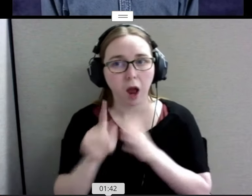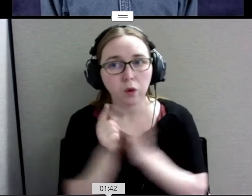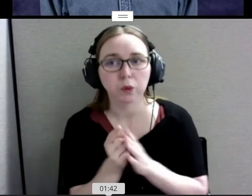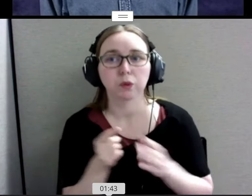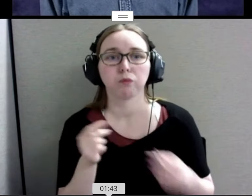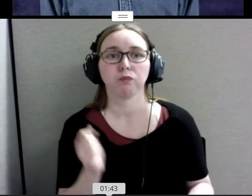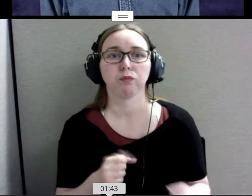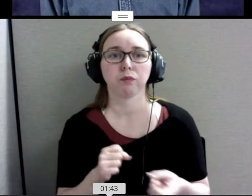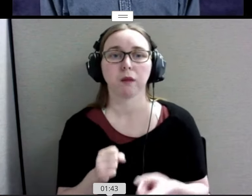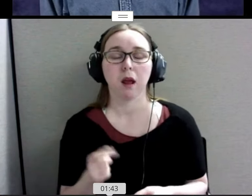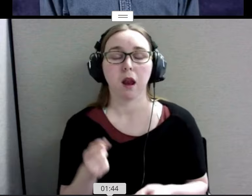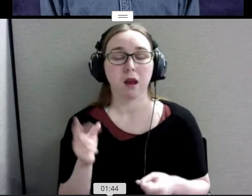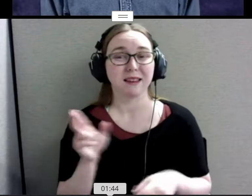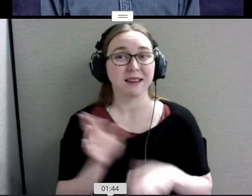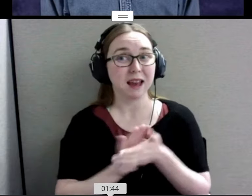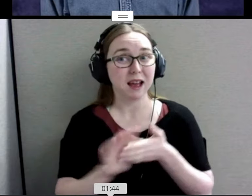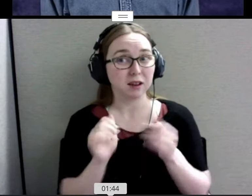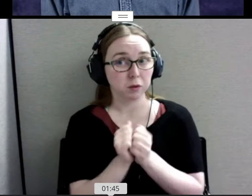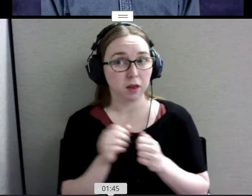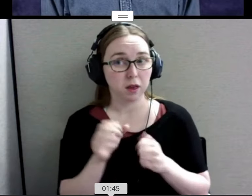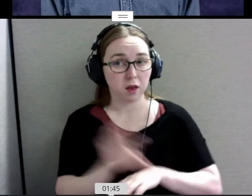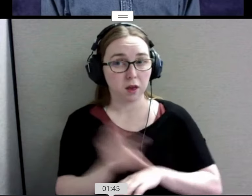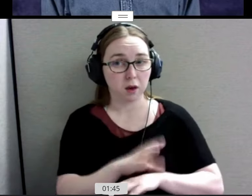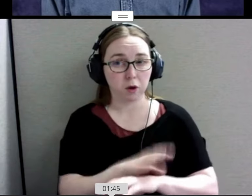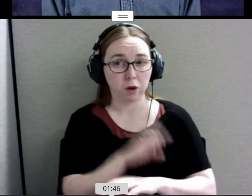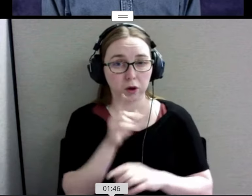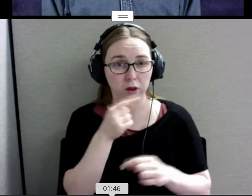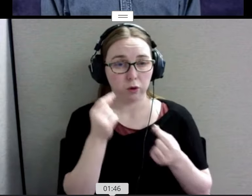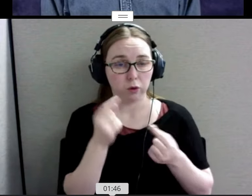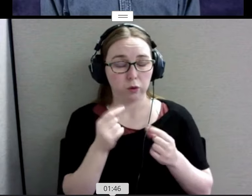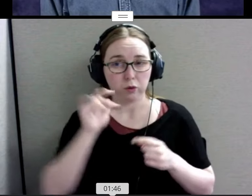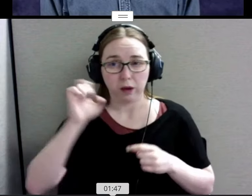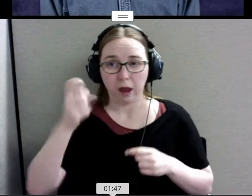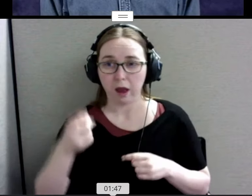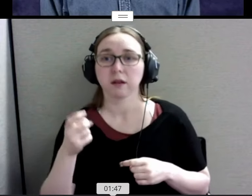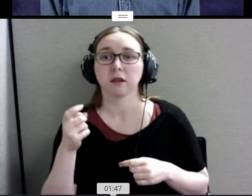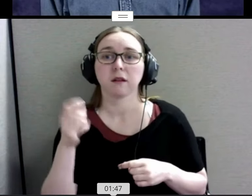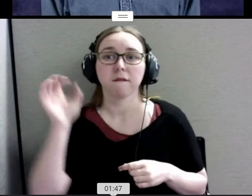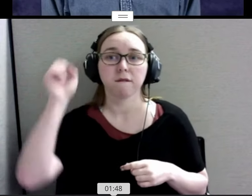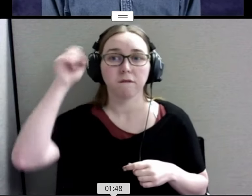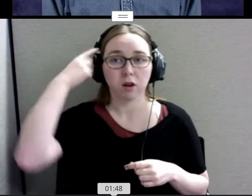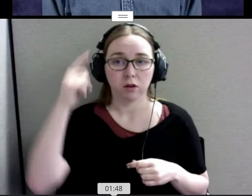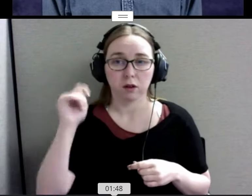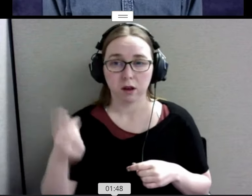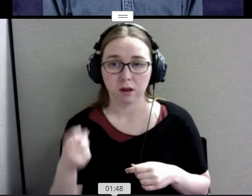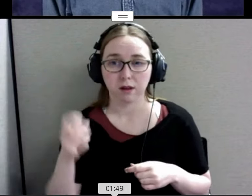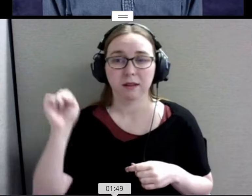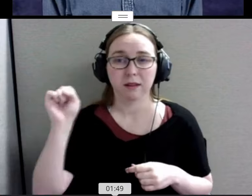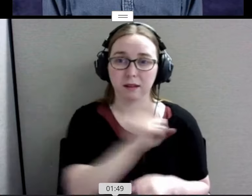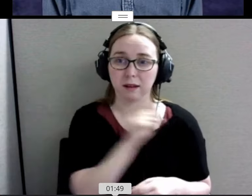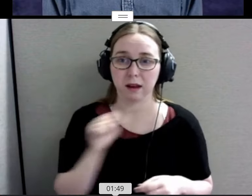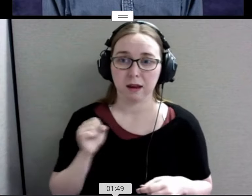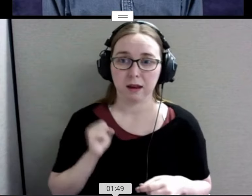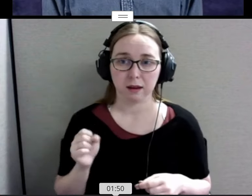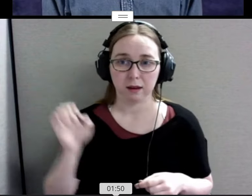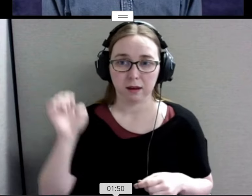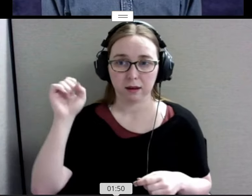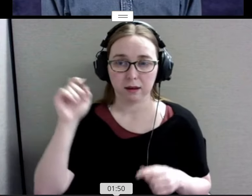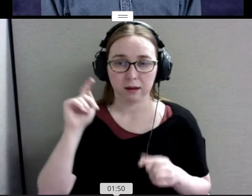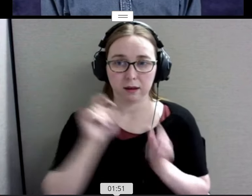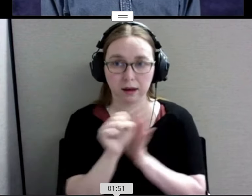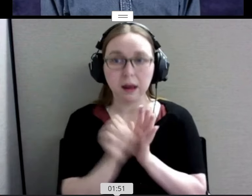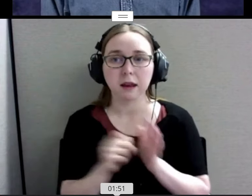the computer programs is that it will automatically do all of the tax work for you. It will do the federal tax, it will do the state tax, it'll